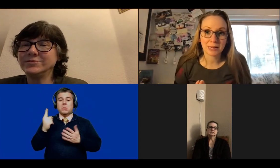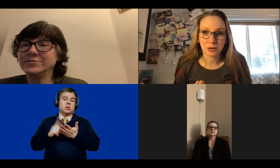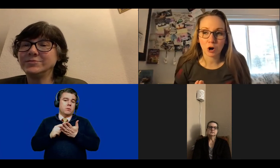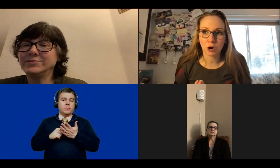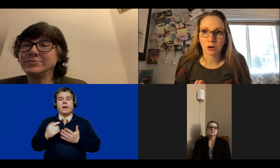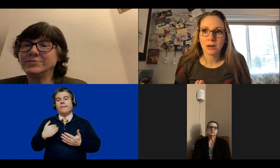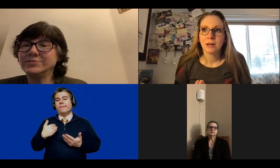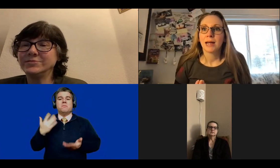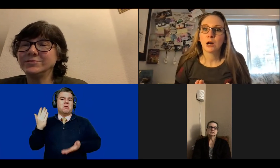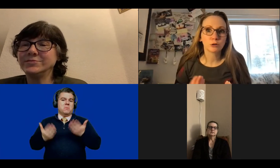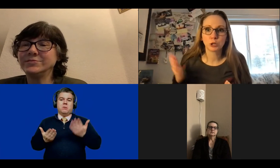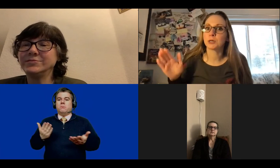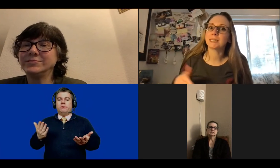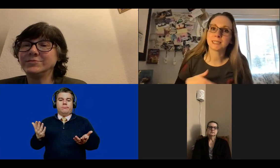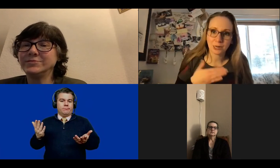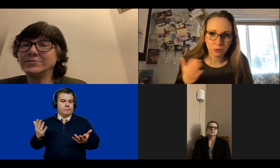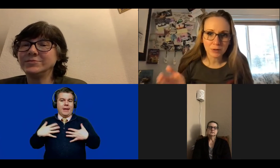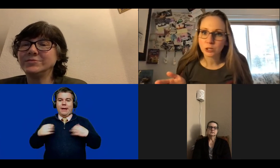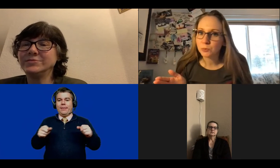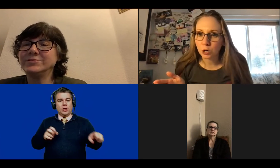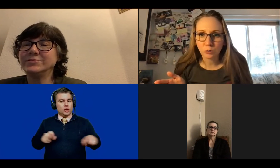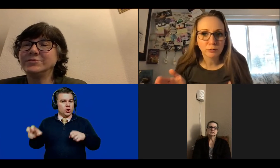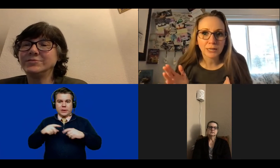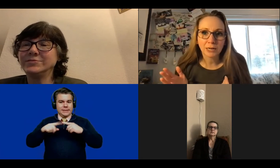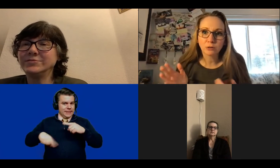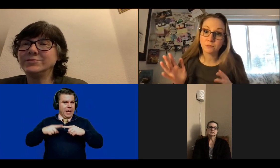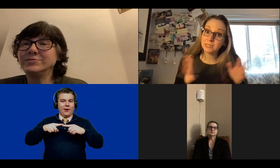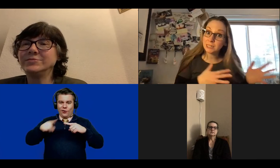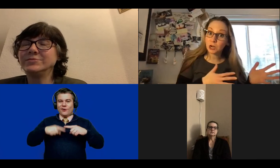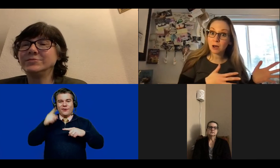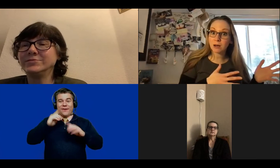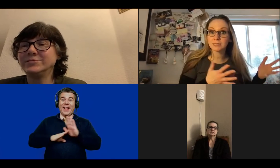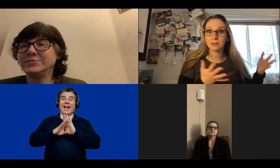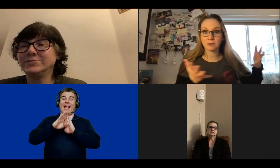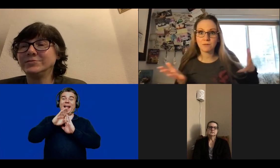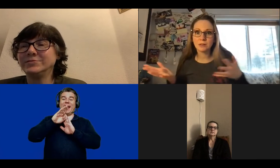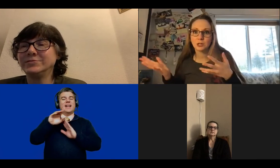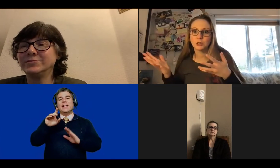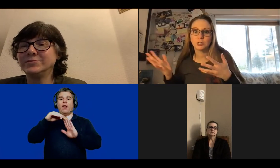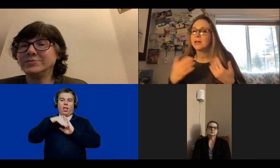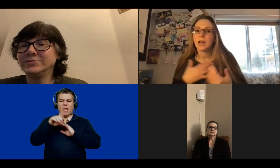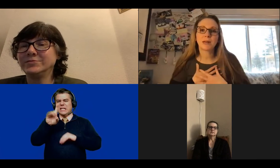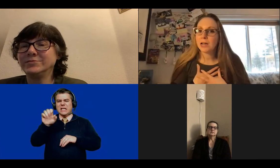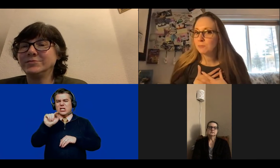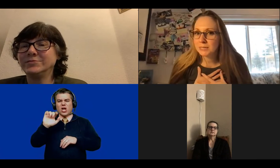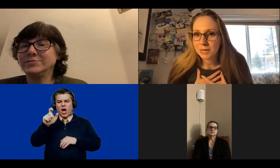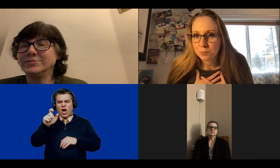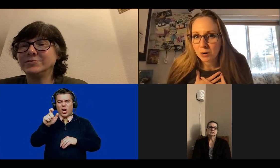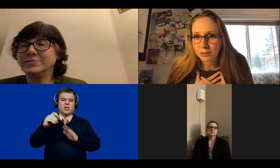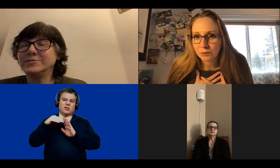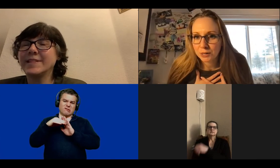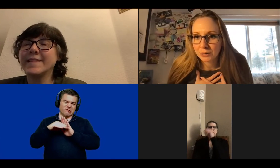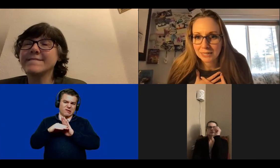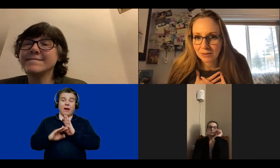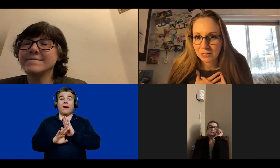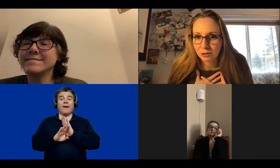time in our health journey cycle, because we go through cycles of detox and then feeling good. I mean, I've been taking the